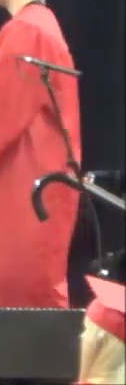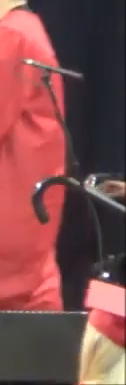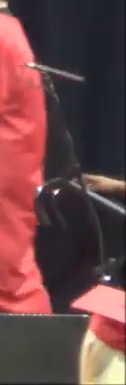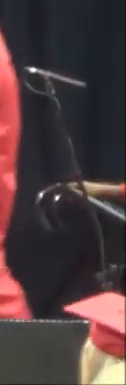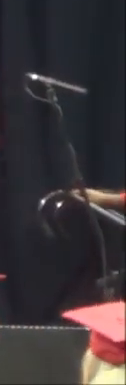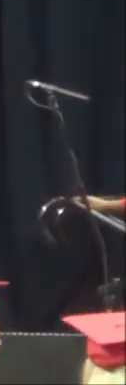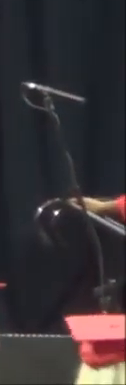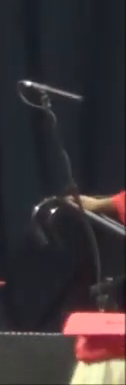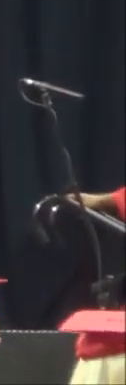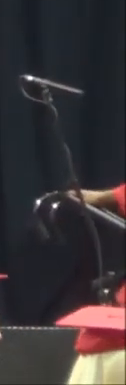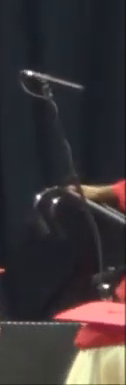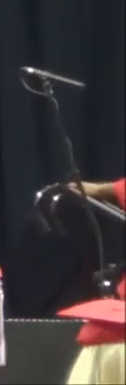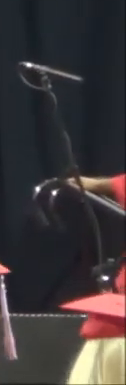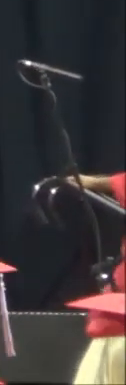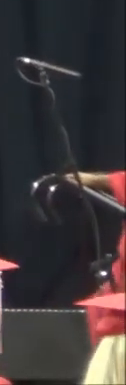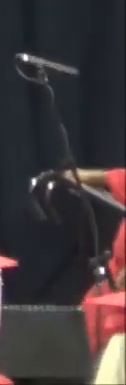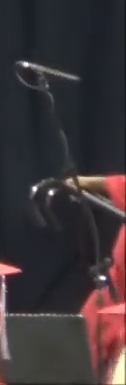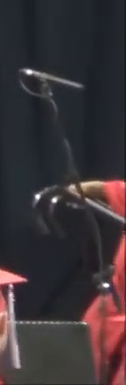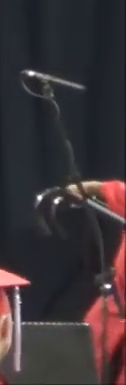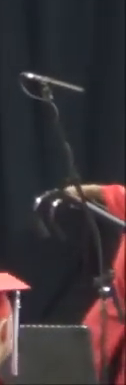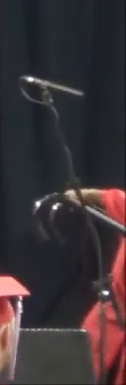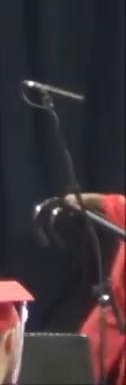Zachary Bryce Bozak.